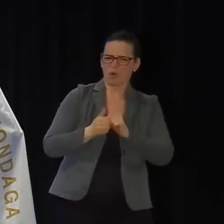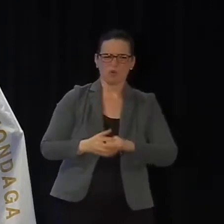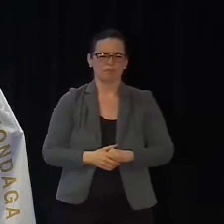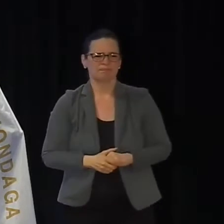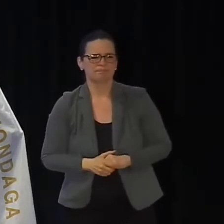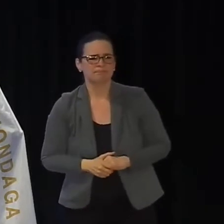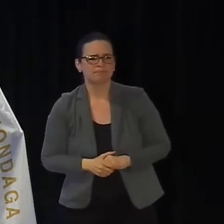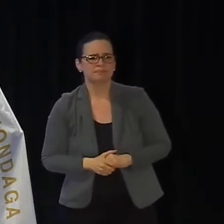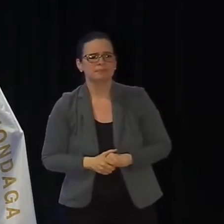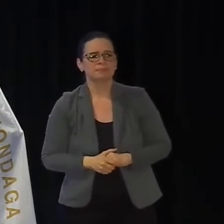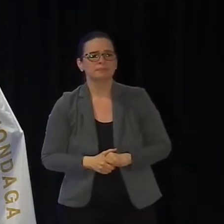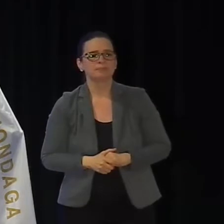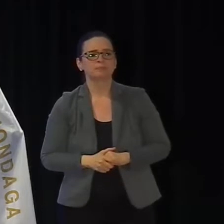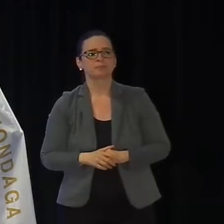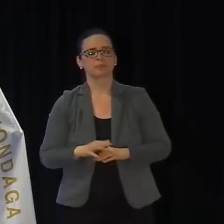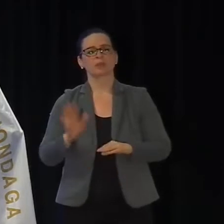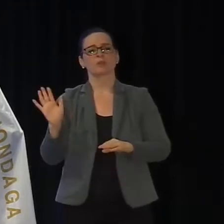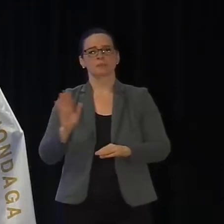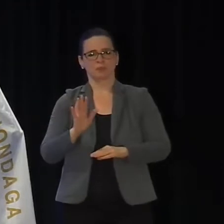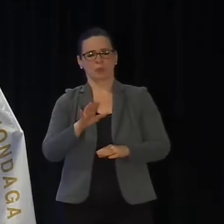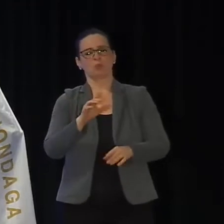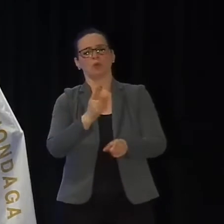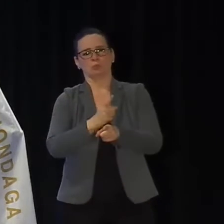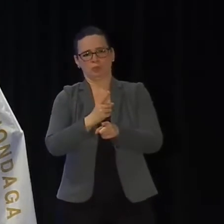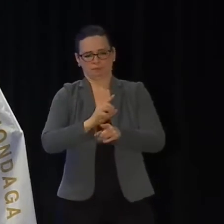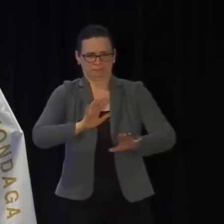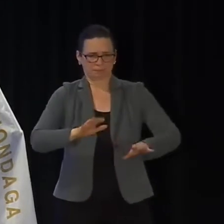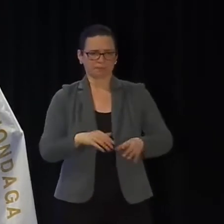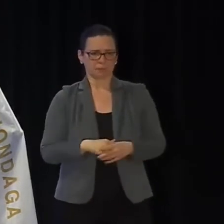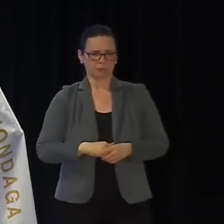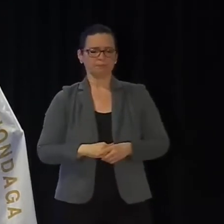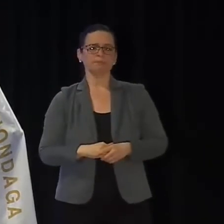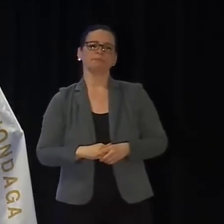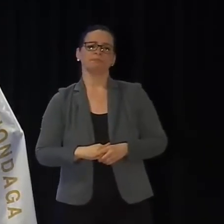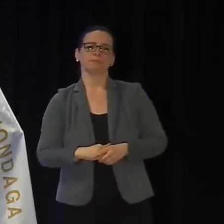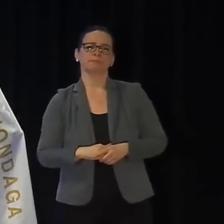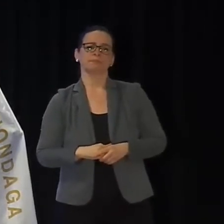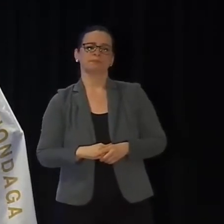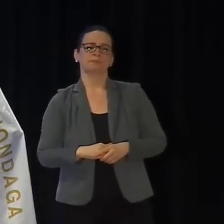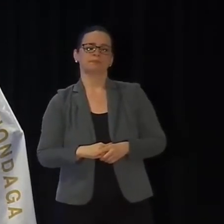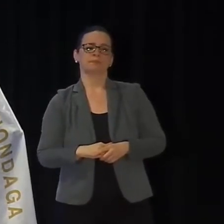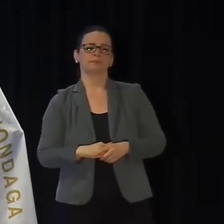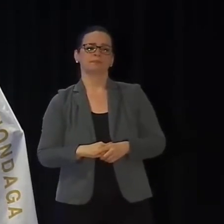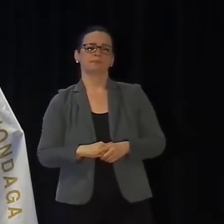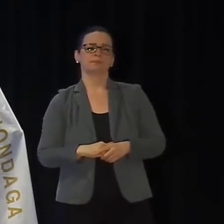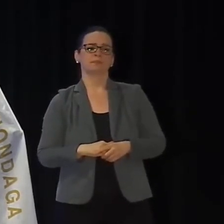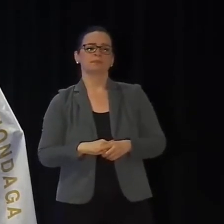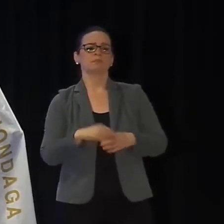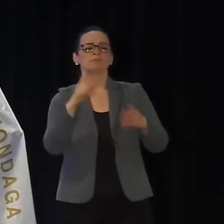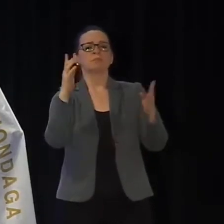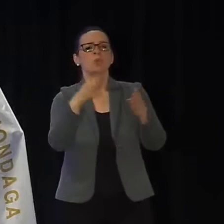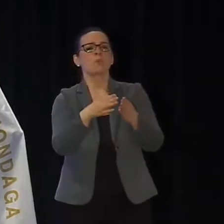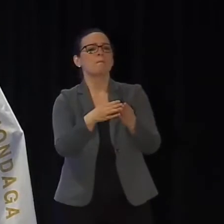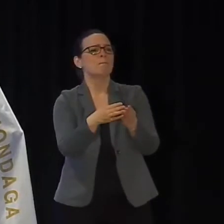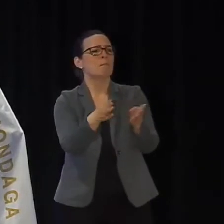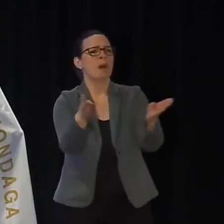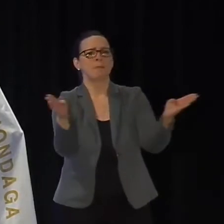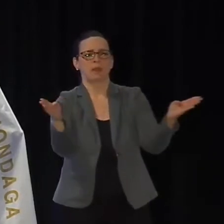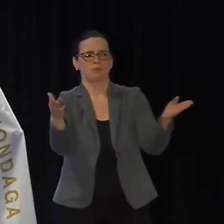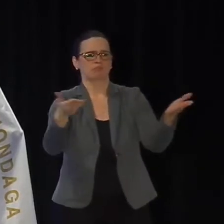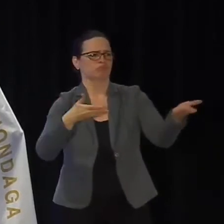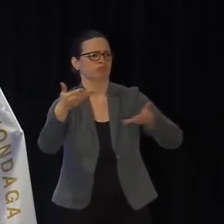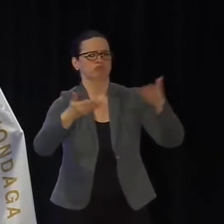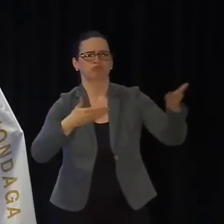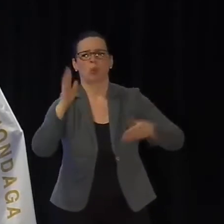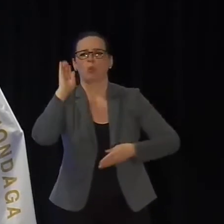most kind of basis? Yeah, so part of whatever we get will just be open to the public, just like it always has been. But we will be surgical.